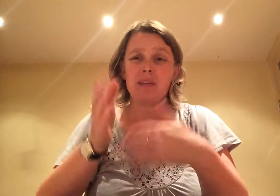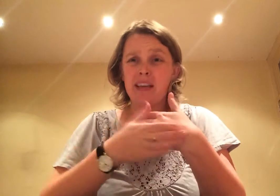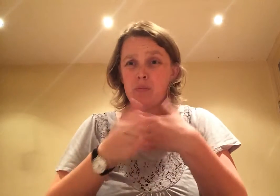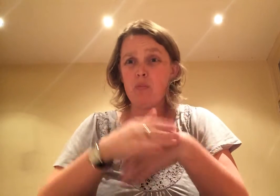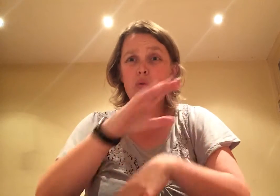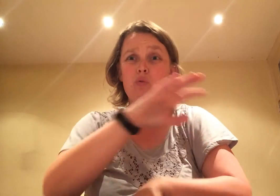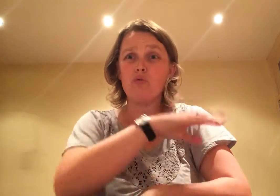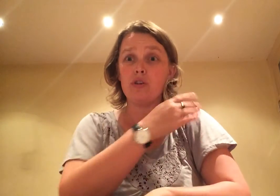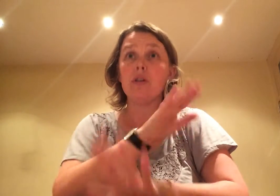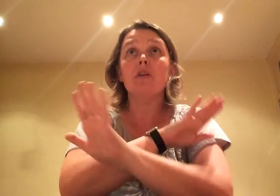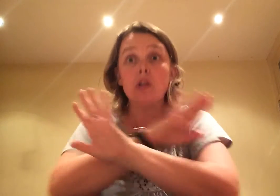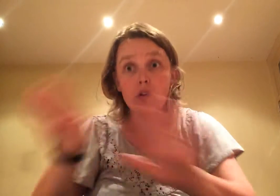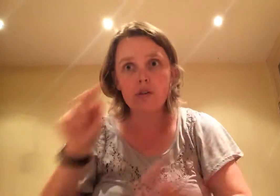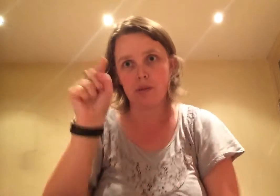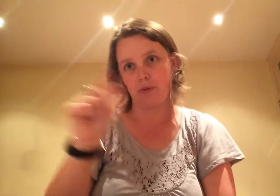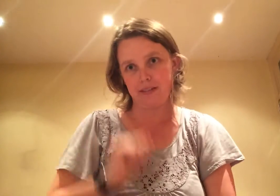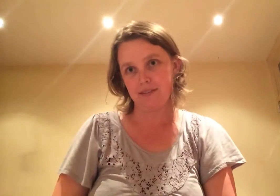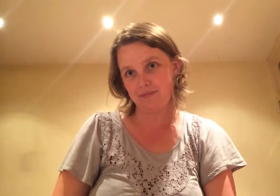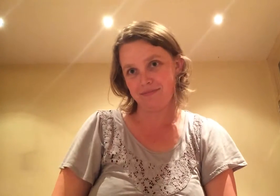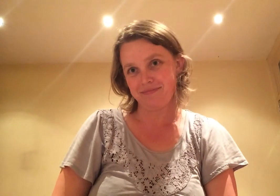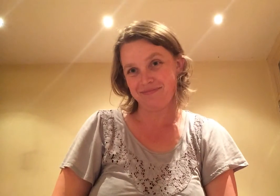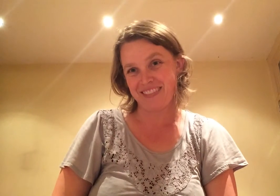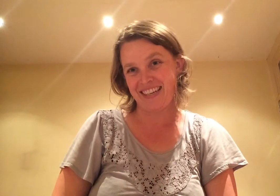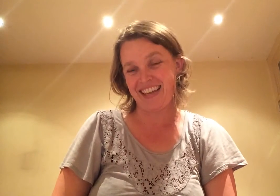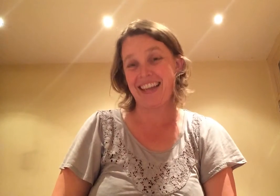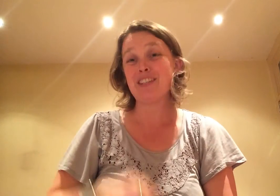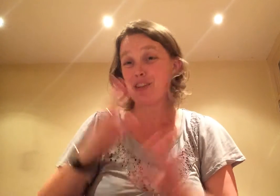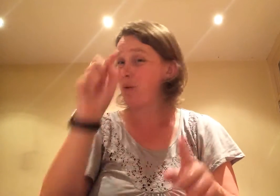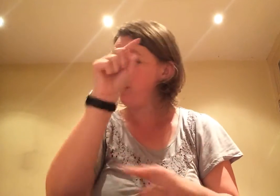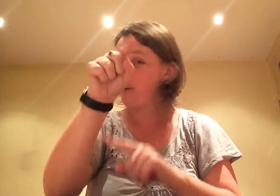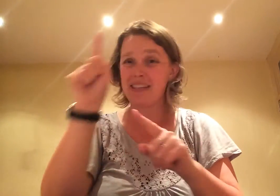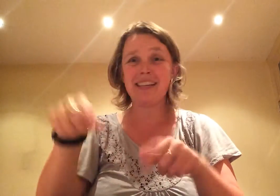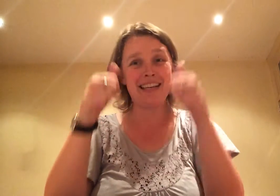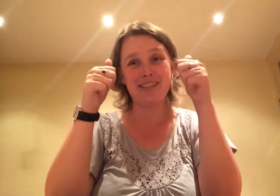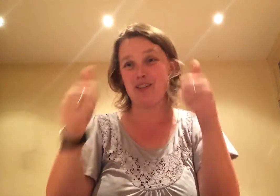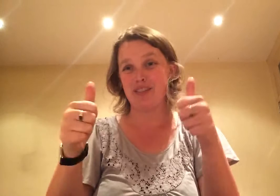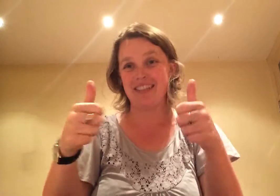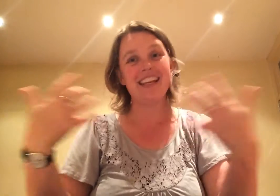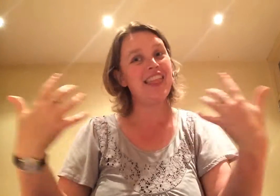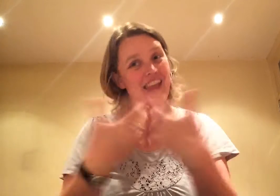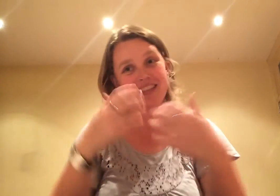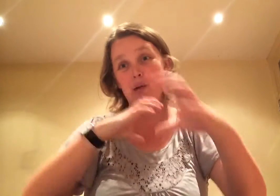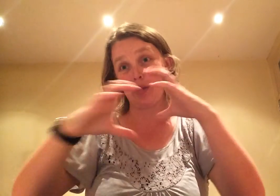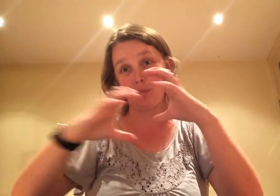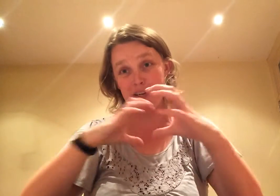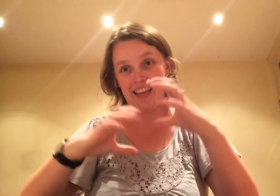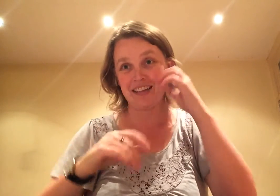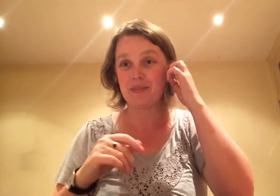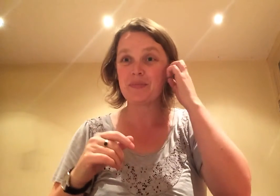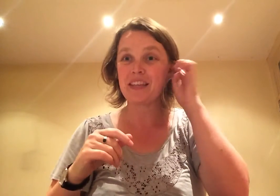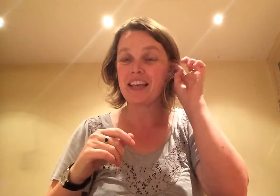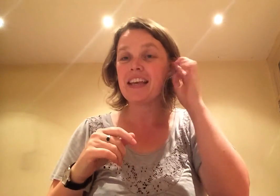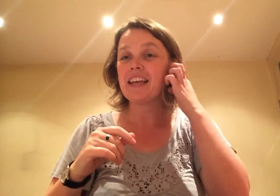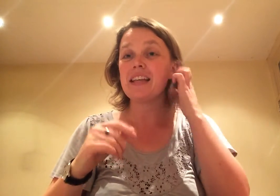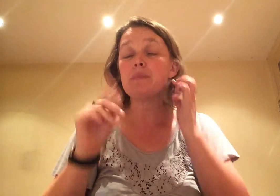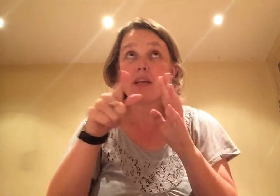it's more rude not to point. Okay, so pointing is good. That's how we communicate. Especially